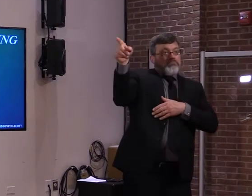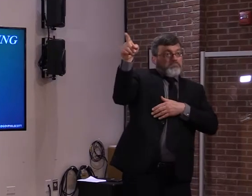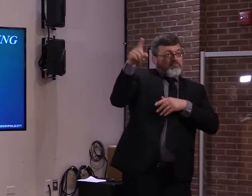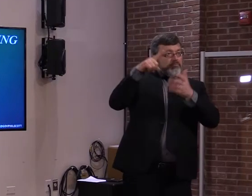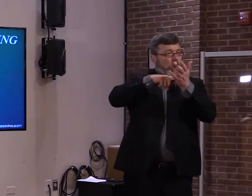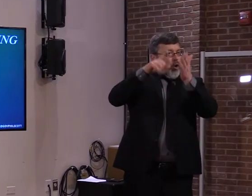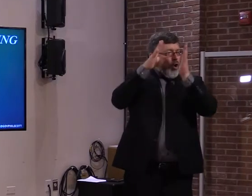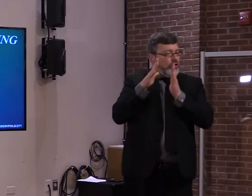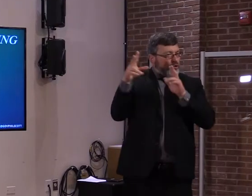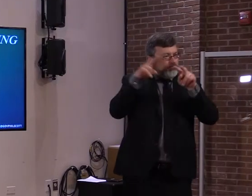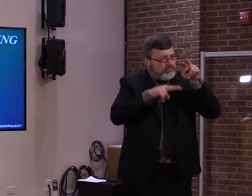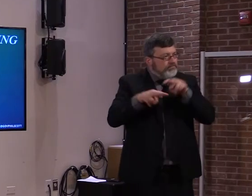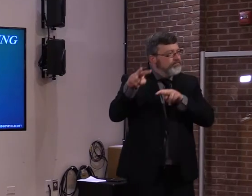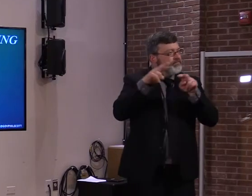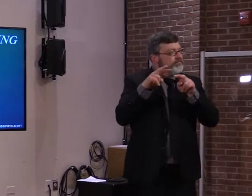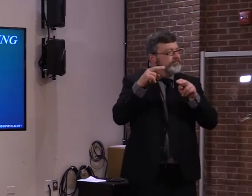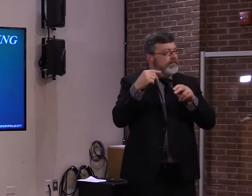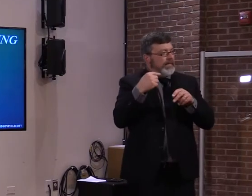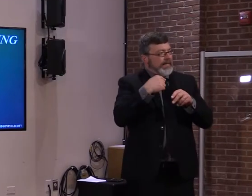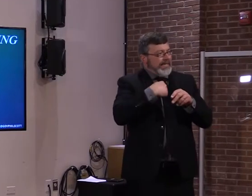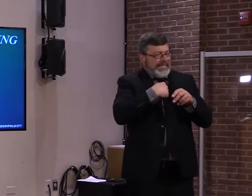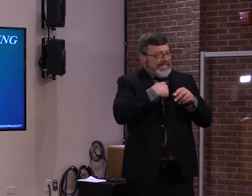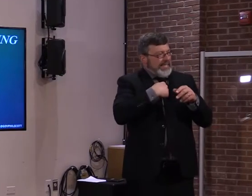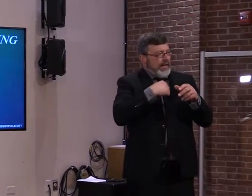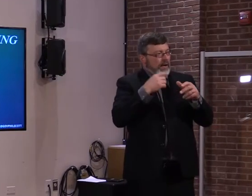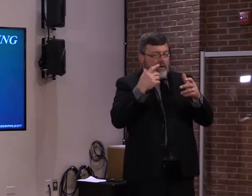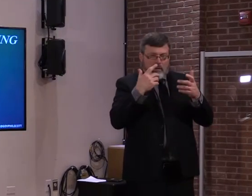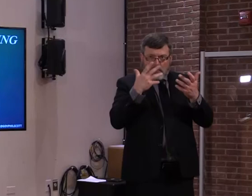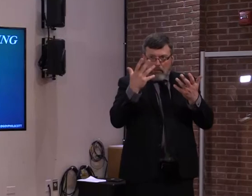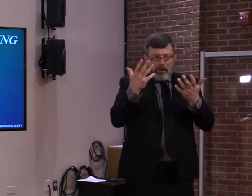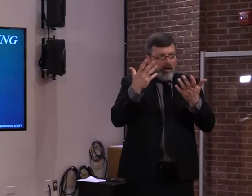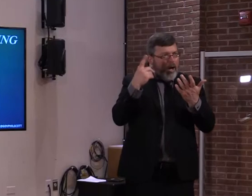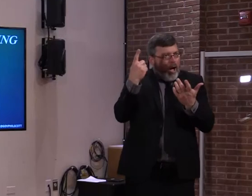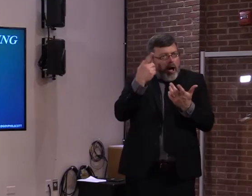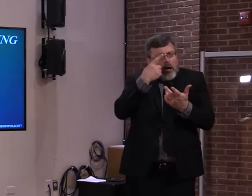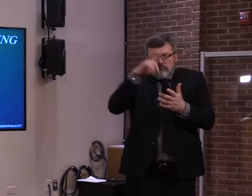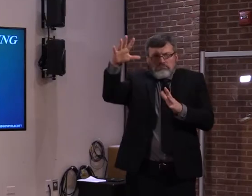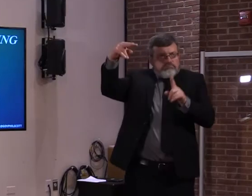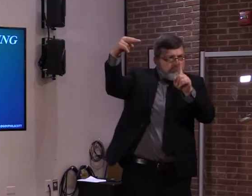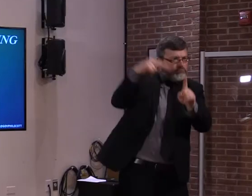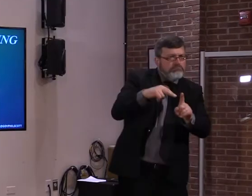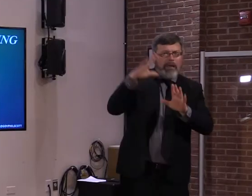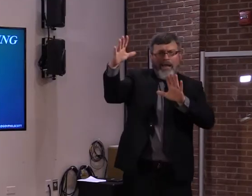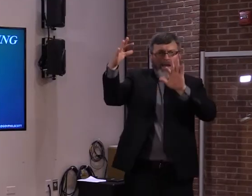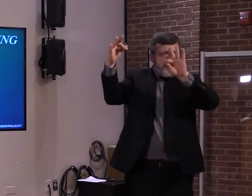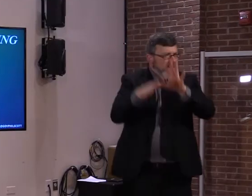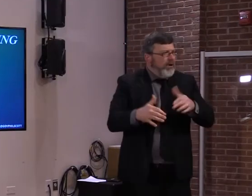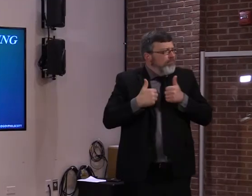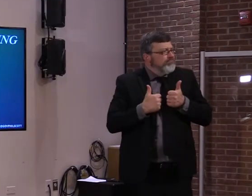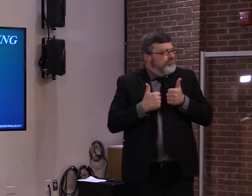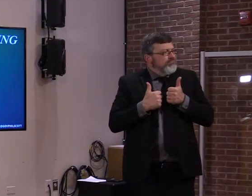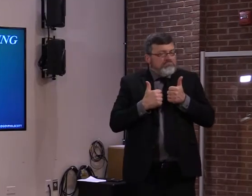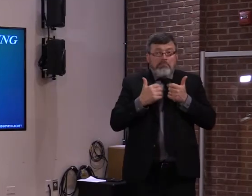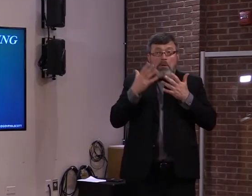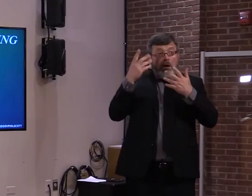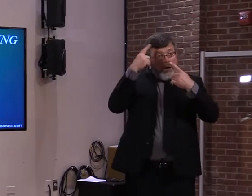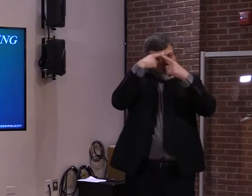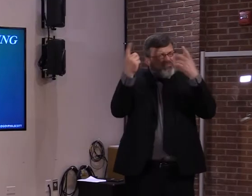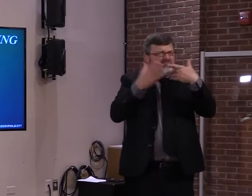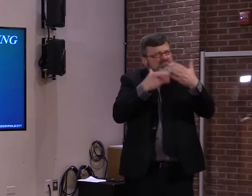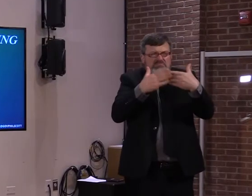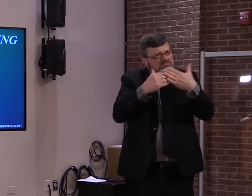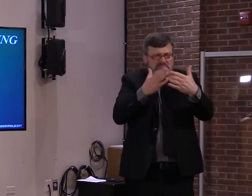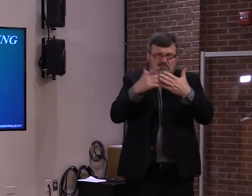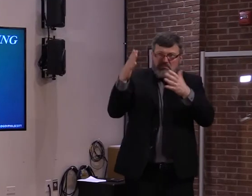we welcome audits, by the way. And there's one being done for the first year by the federal government of the